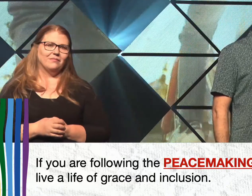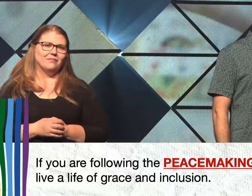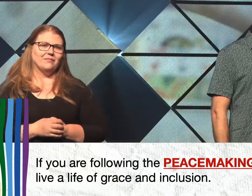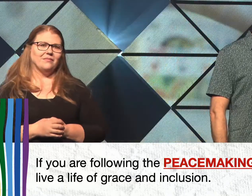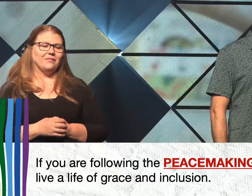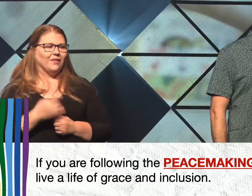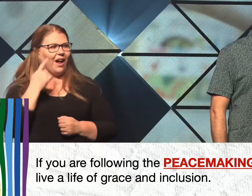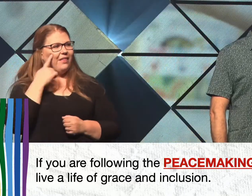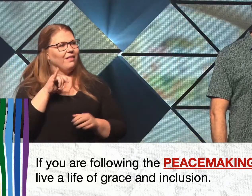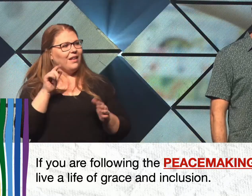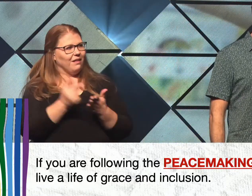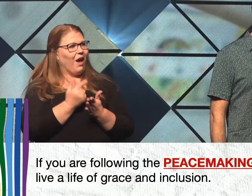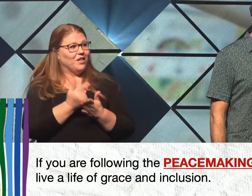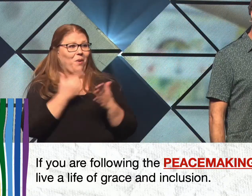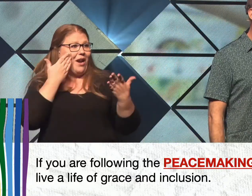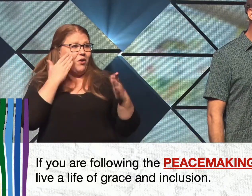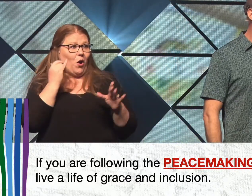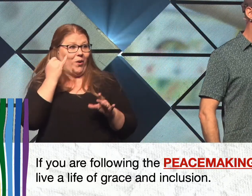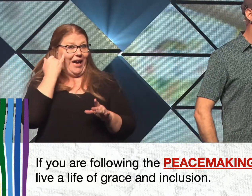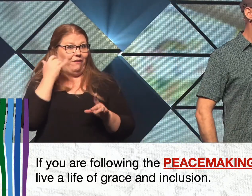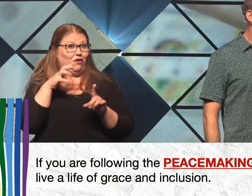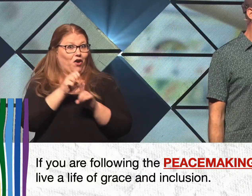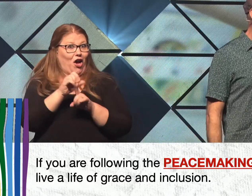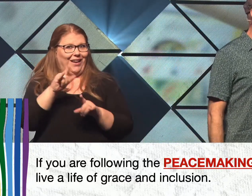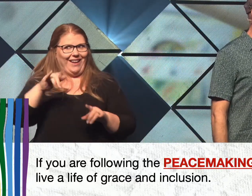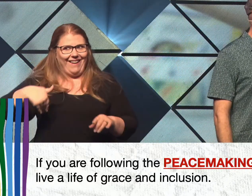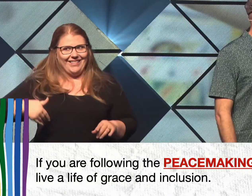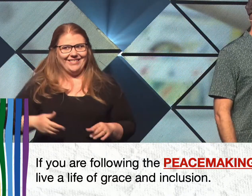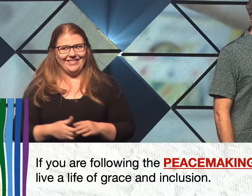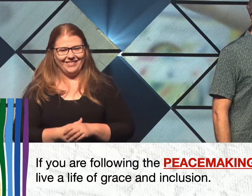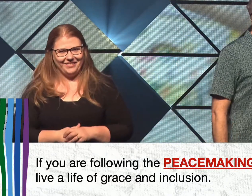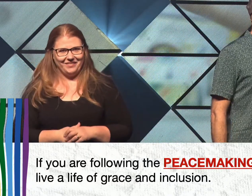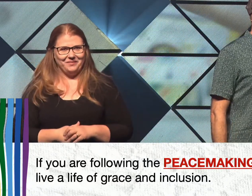I think that's the gospel. I don't know if you've caught on to that yet.